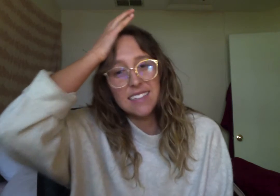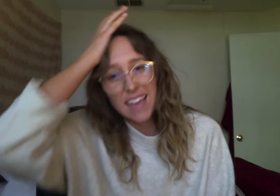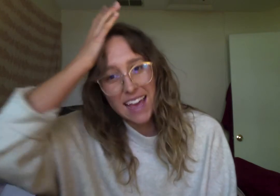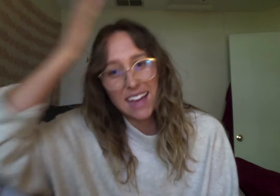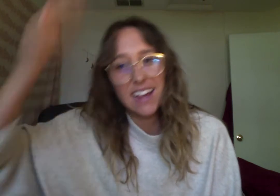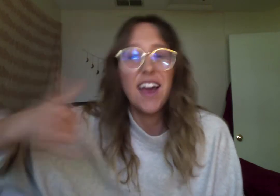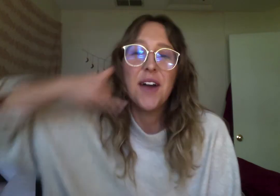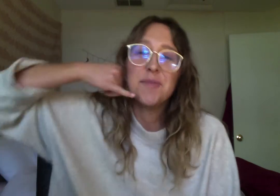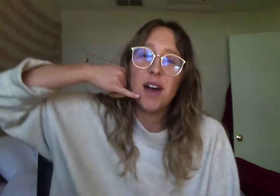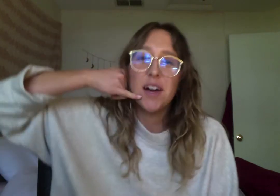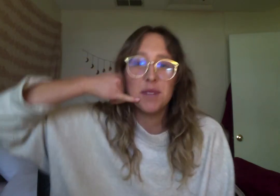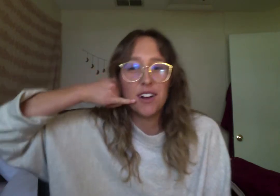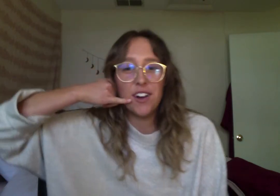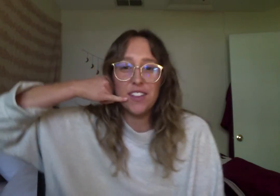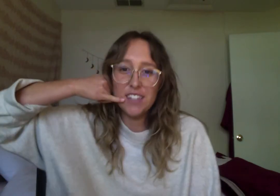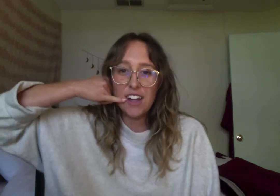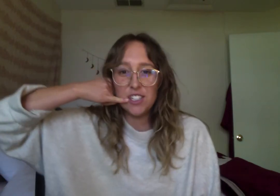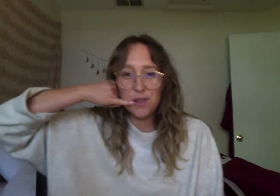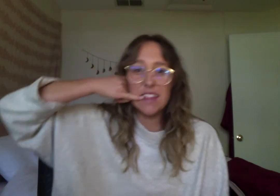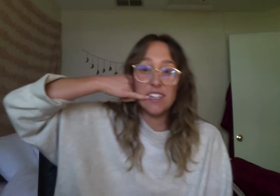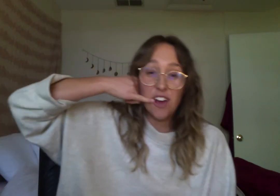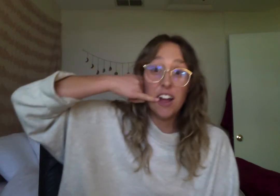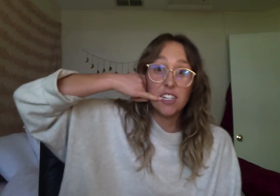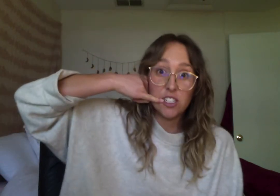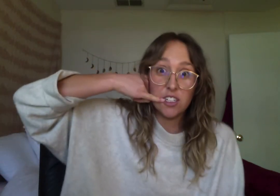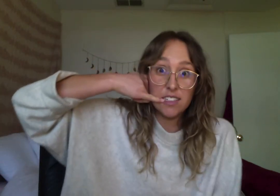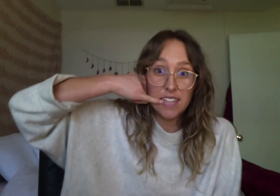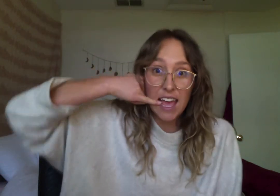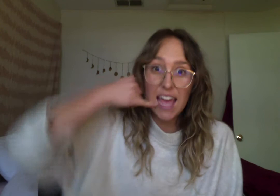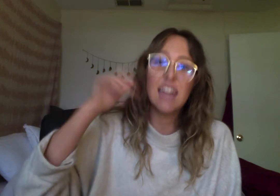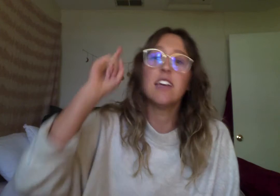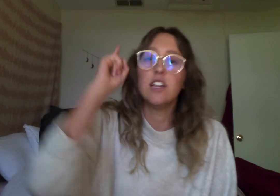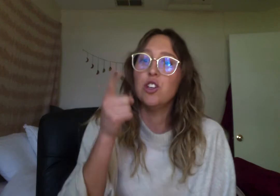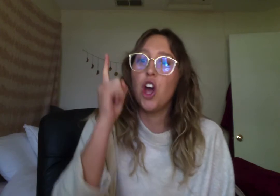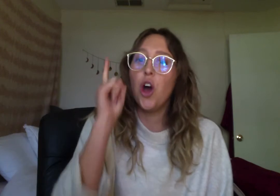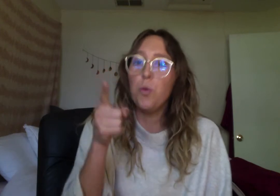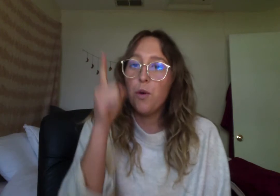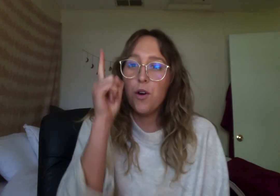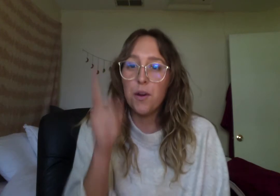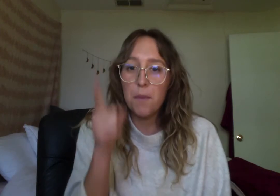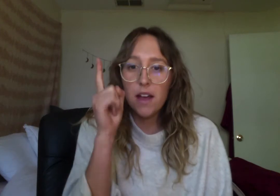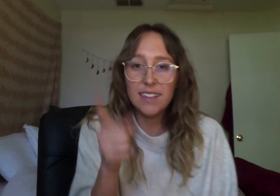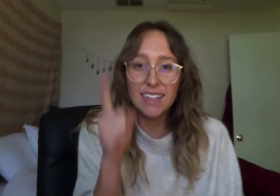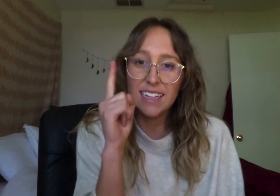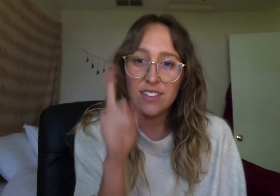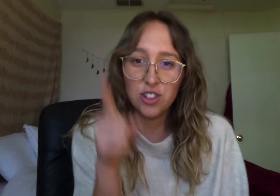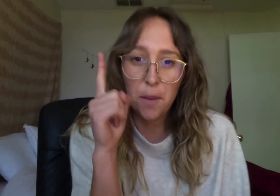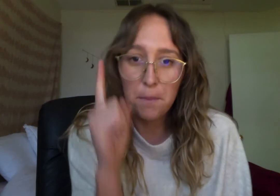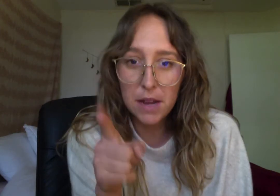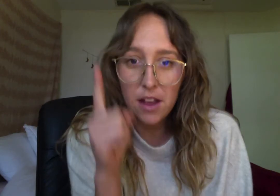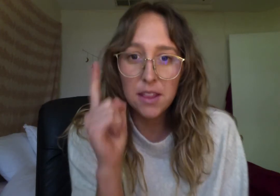head. Mama called the doctor and the doctor said, "No more monkeys jumping on the